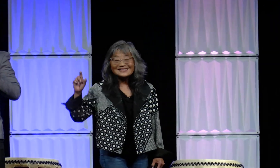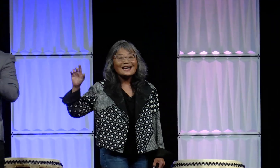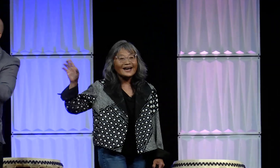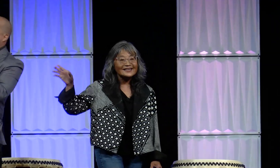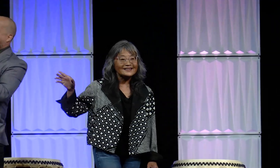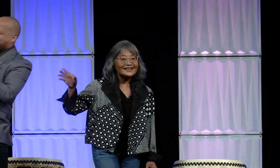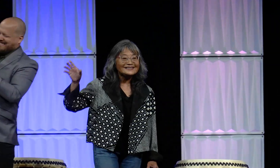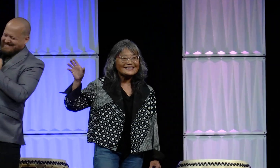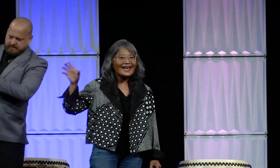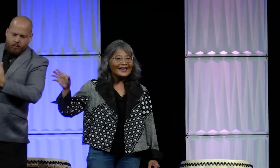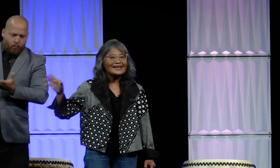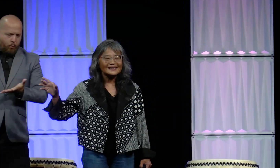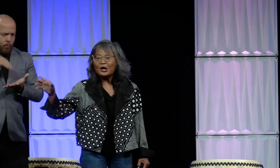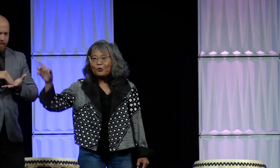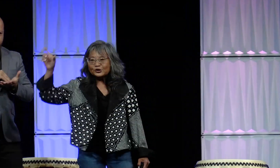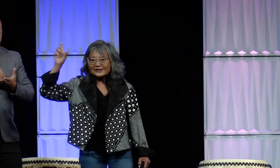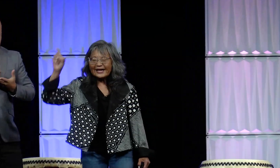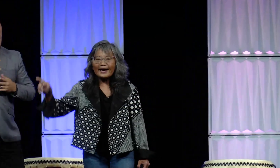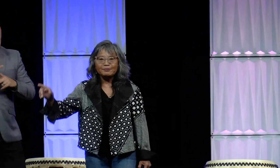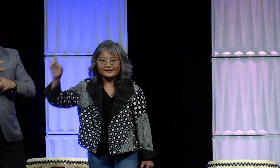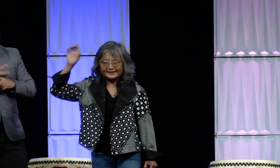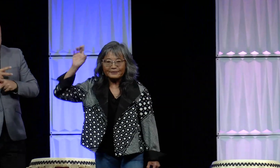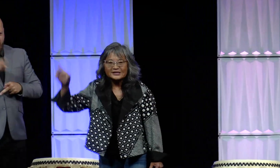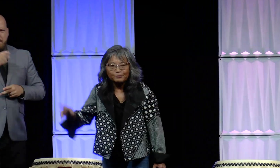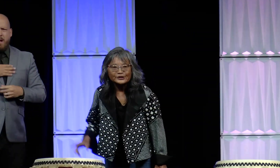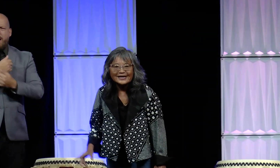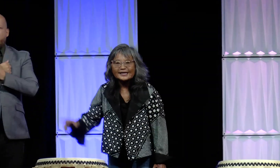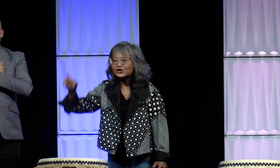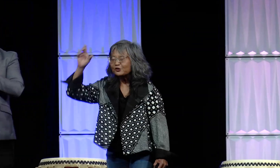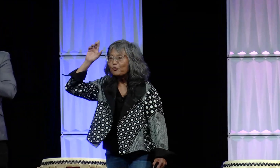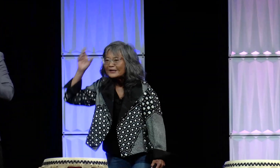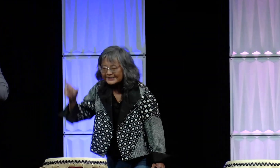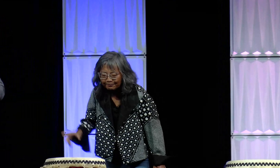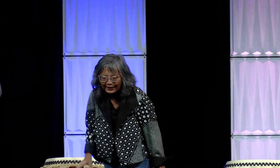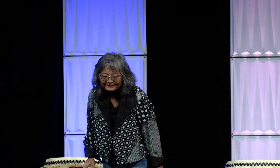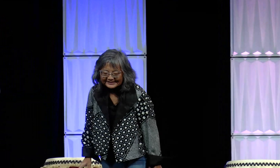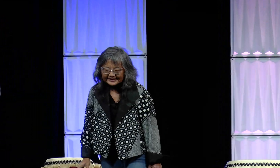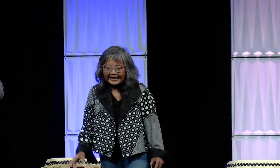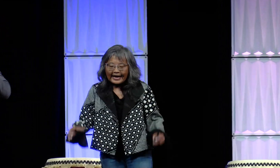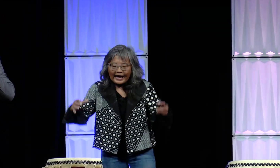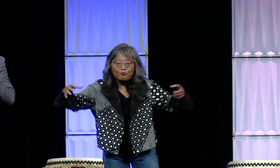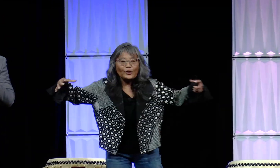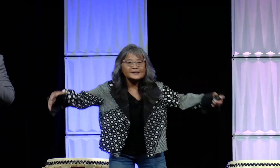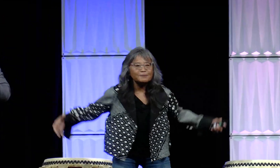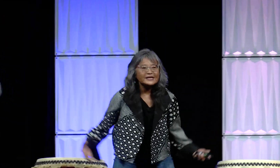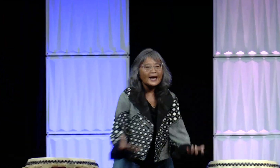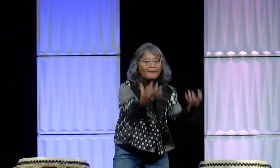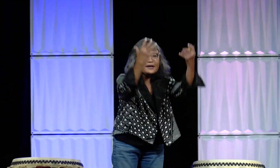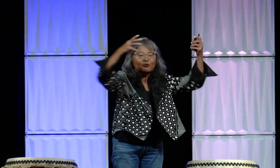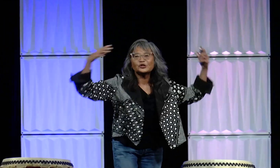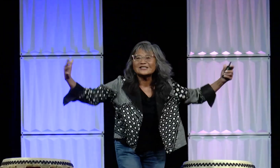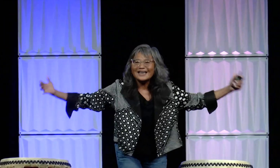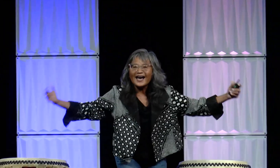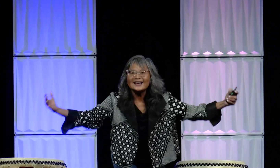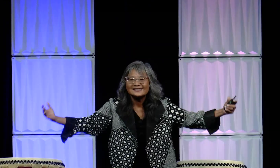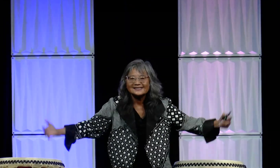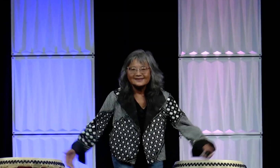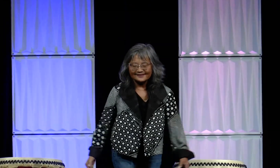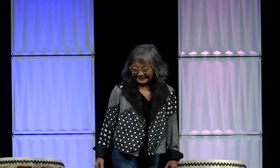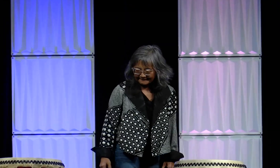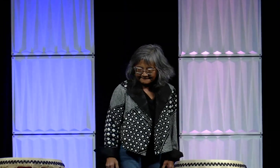what is dying and decaying, which is capitalism, exploitation, white supremacy, and what is becoming, which is